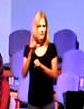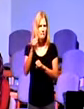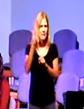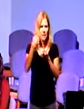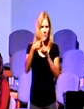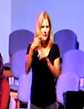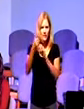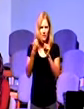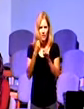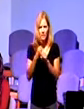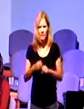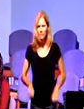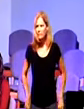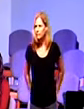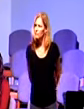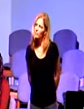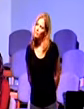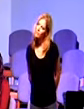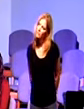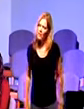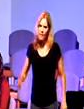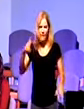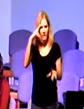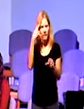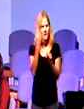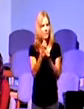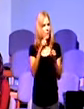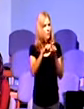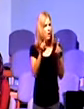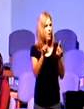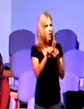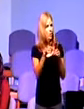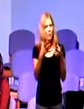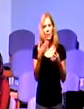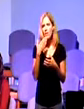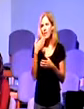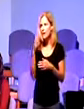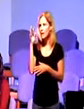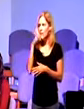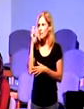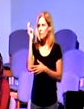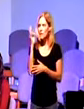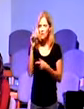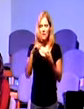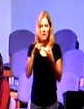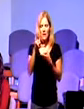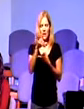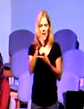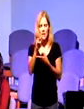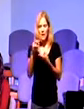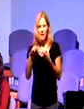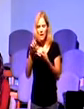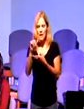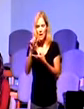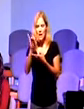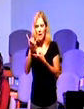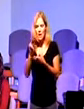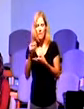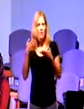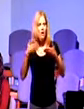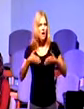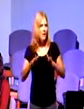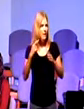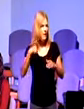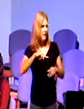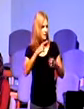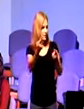plus years here, faithfully. But I also want to thank the pastors, Pastor Glenn, Pastor Aaron, for allowing us to come